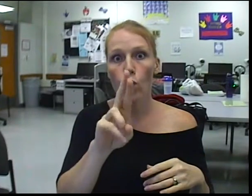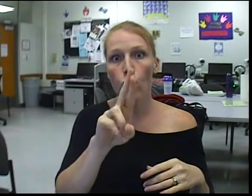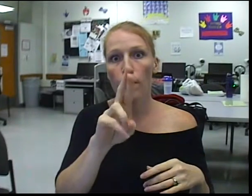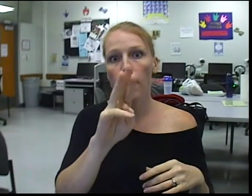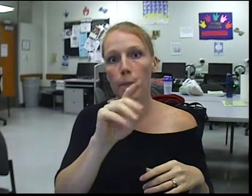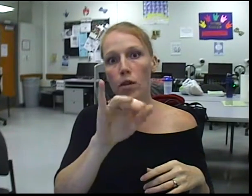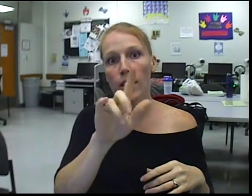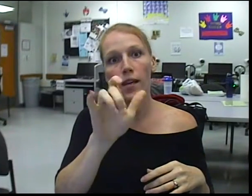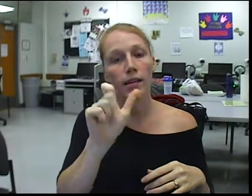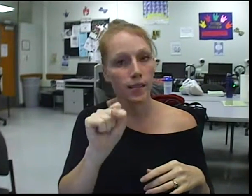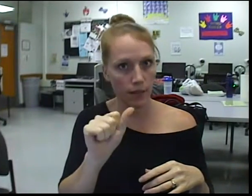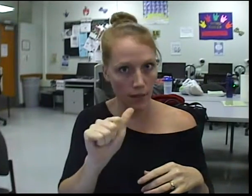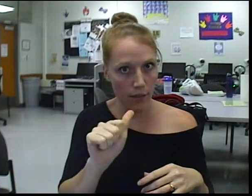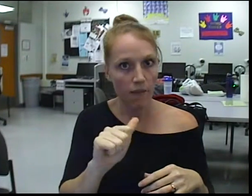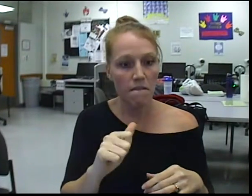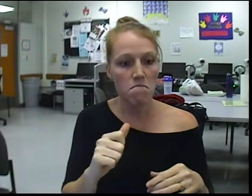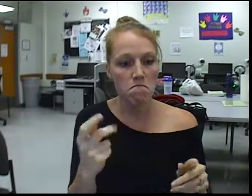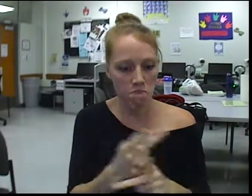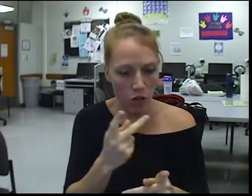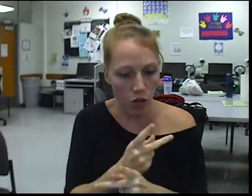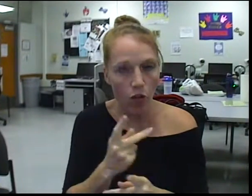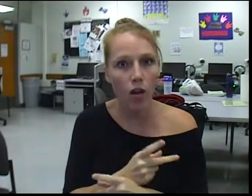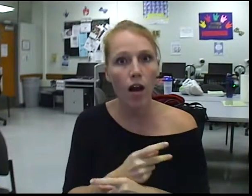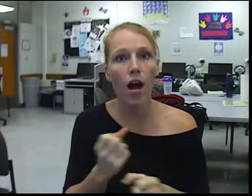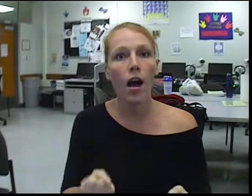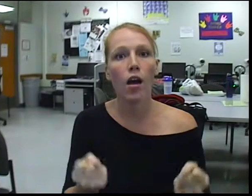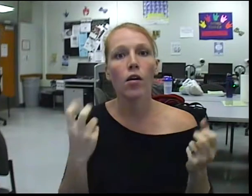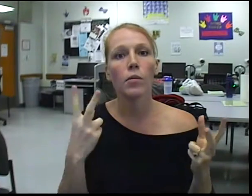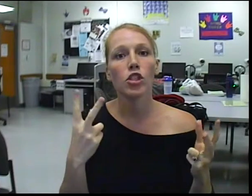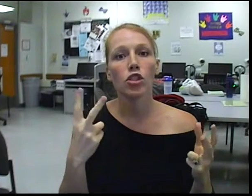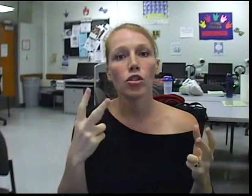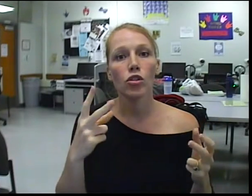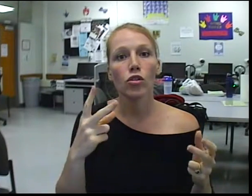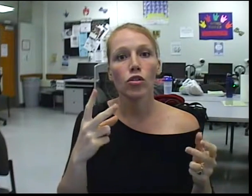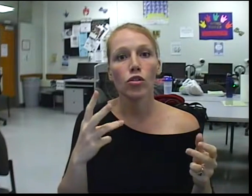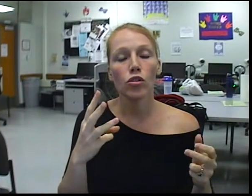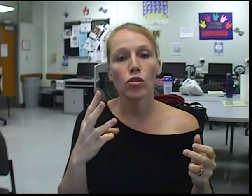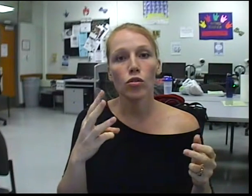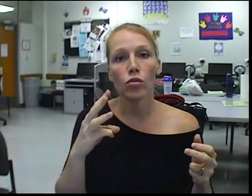humidity is in the air compared to how much you can actually hold. That's the psychrometer.